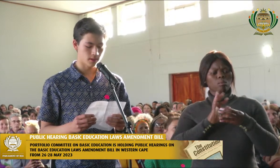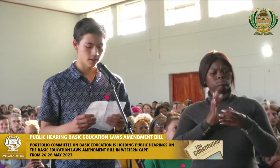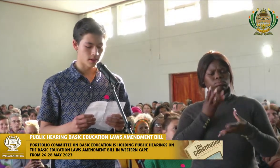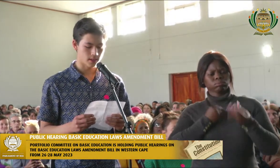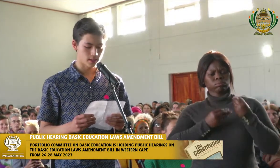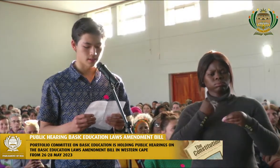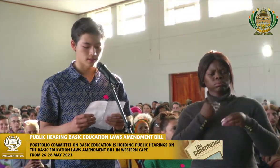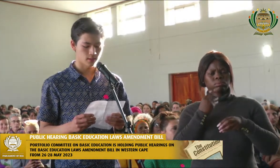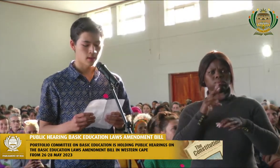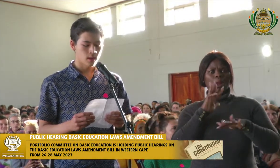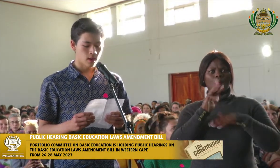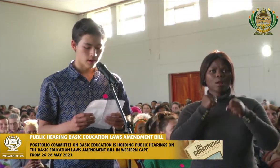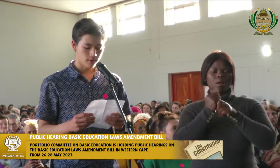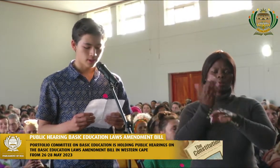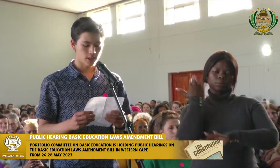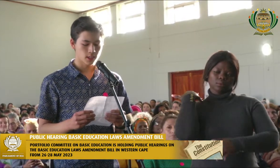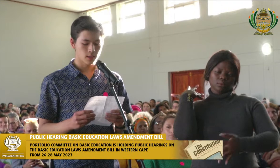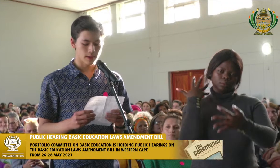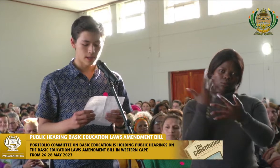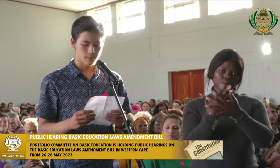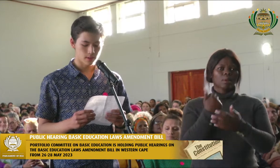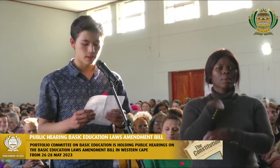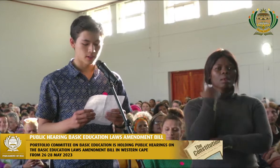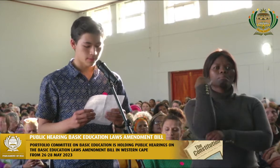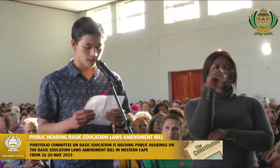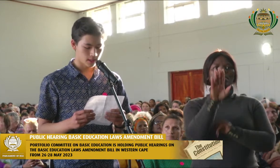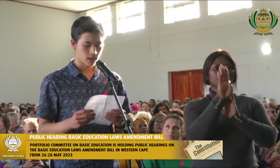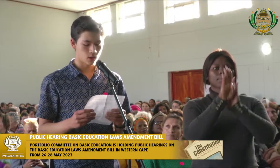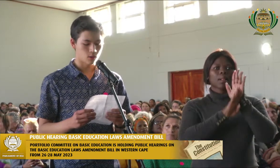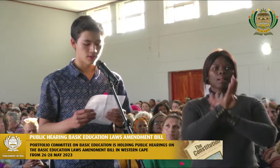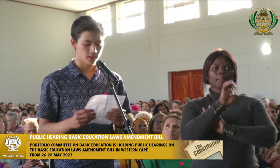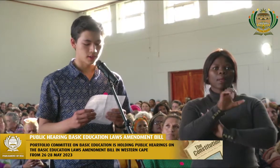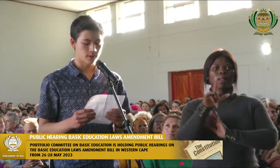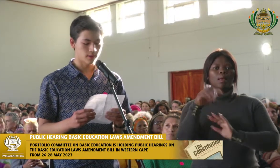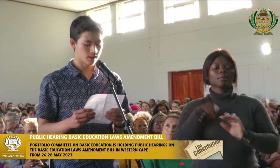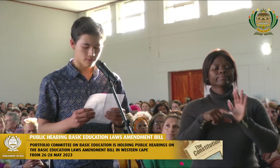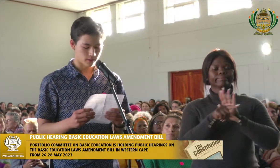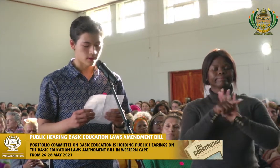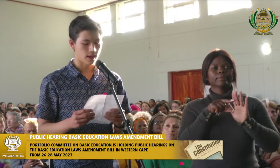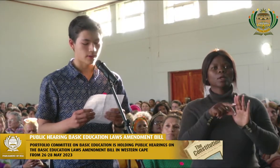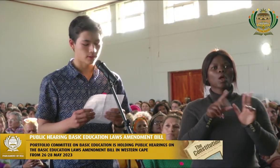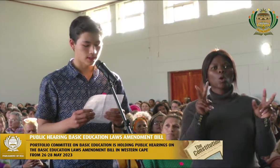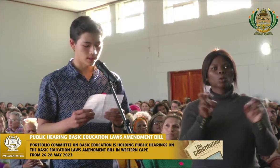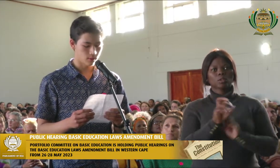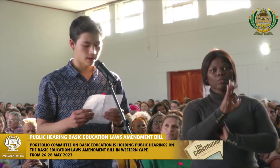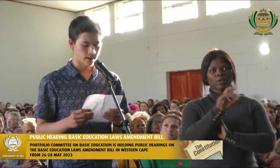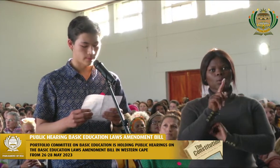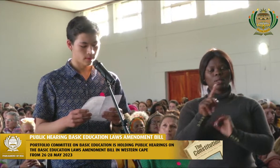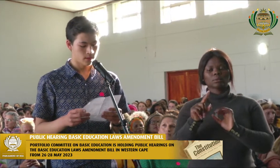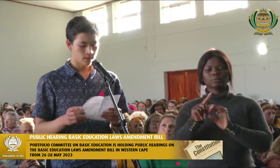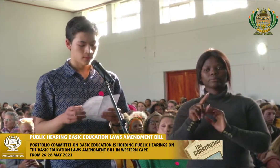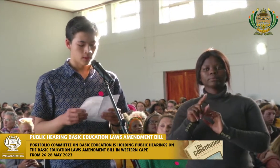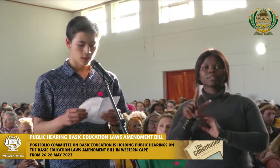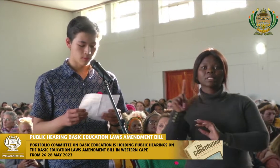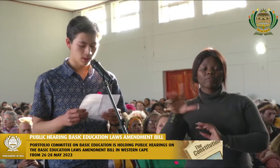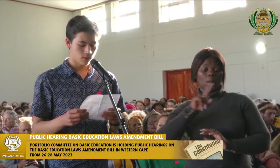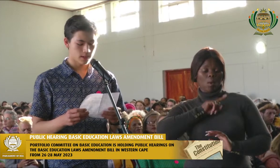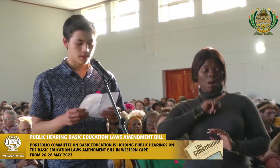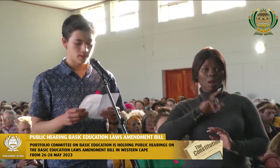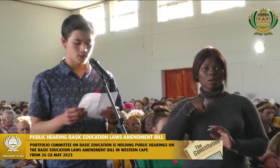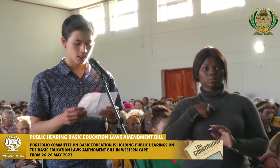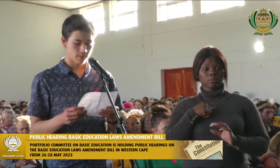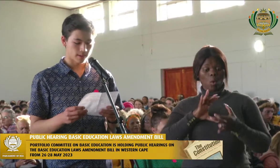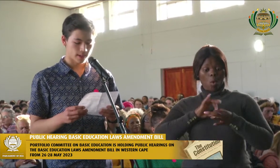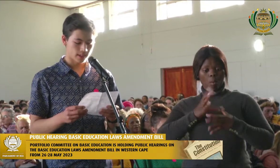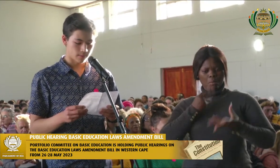for the past 9 years. I reject the Bella Bill, especially Clause 37, and I will tell you why.